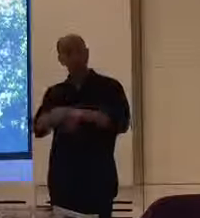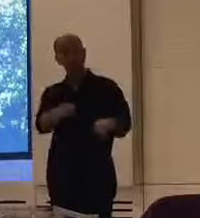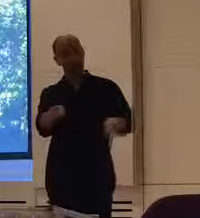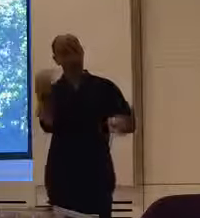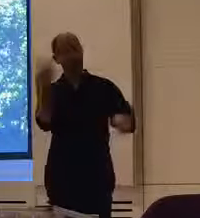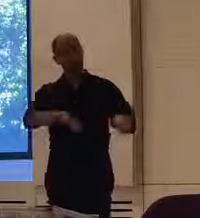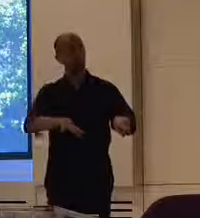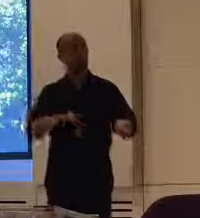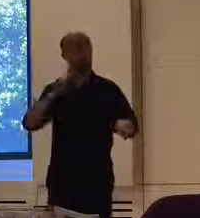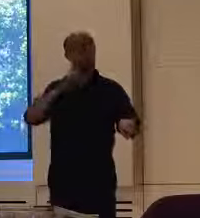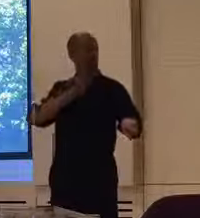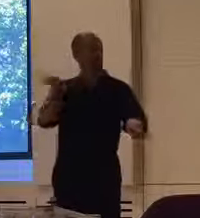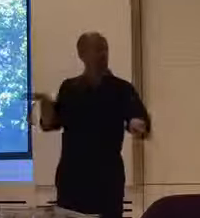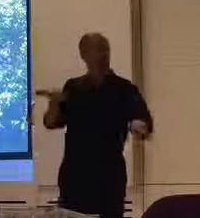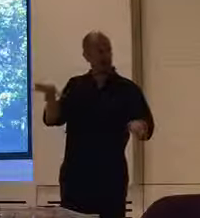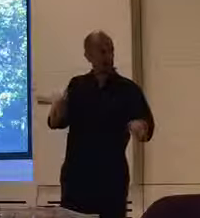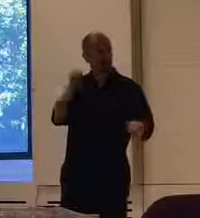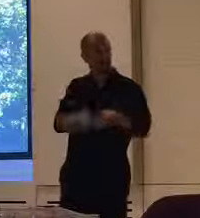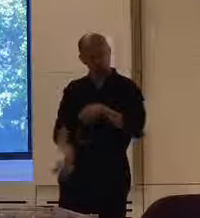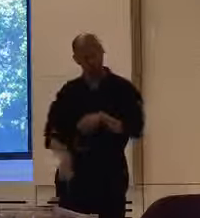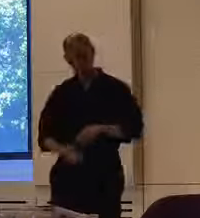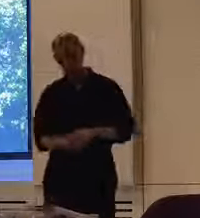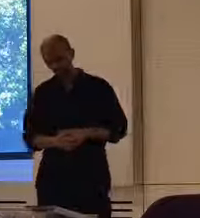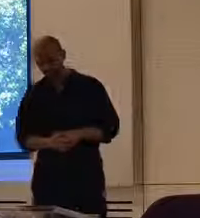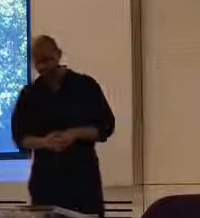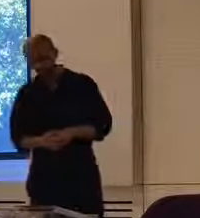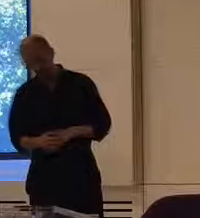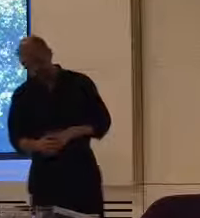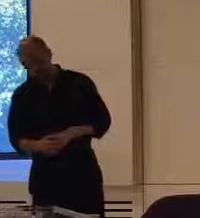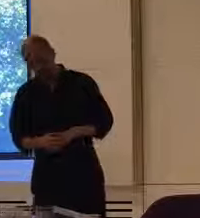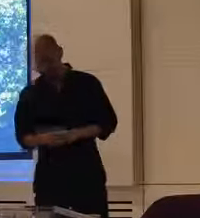Of course, most of them were from hearing families.